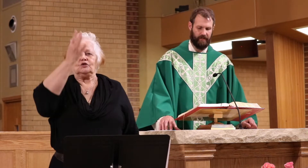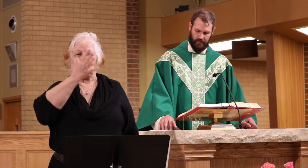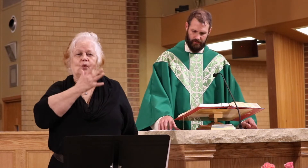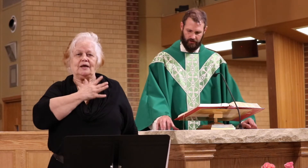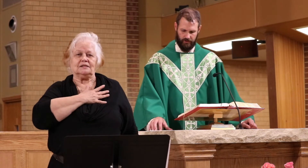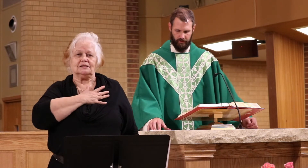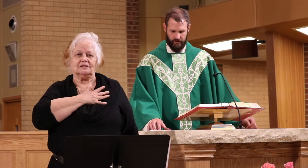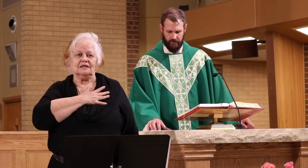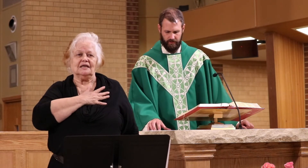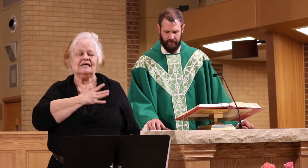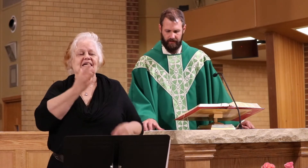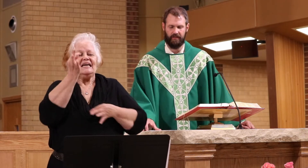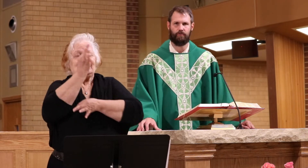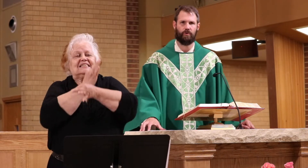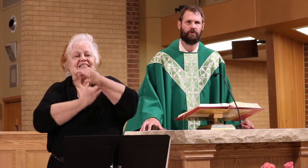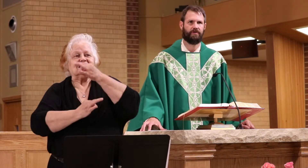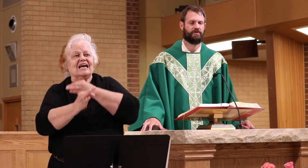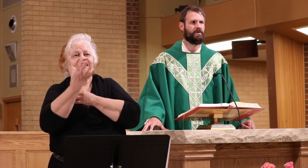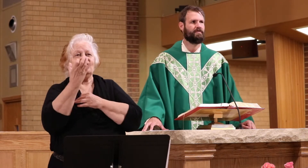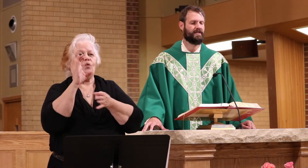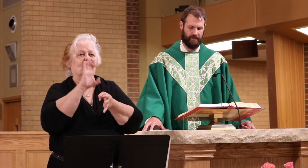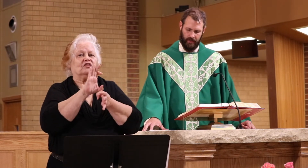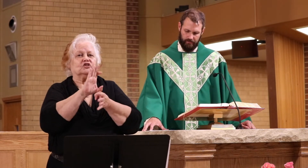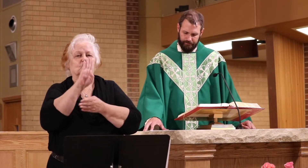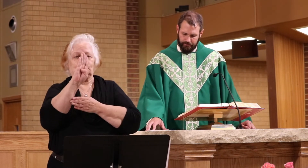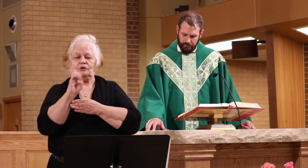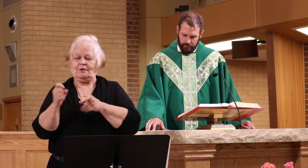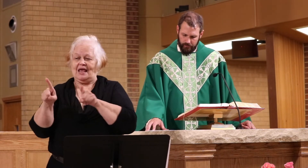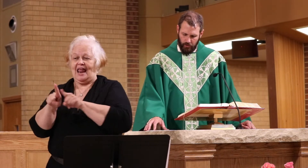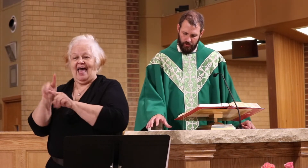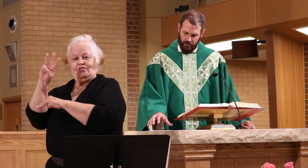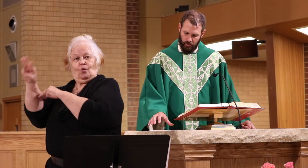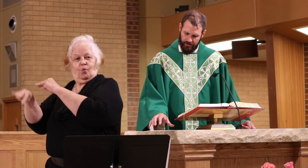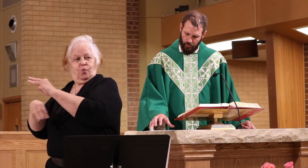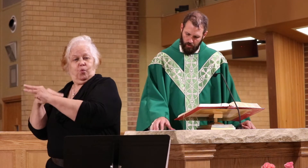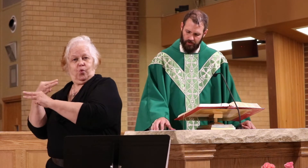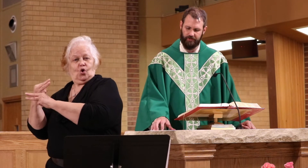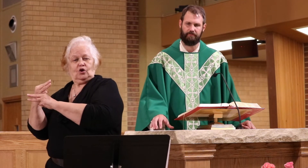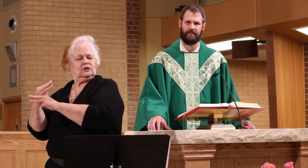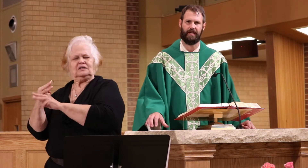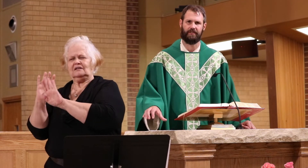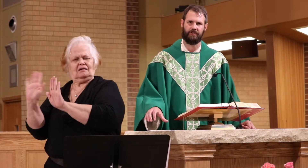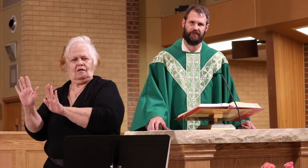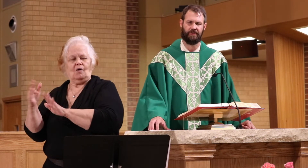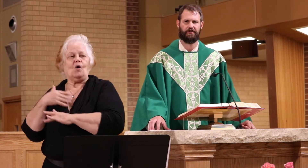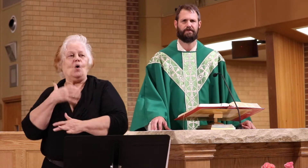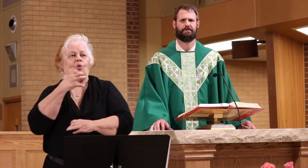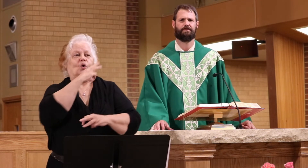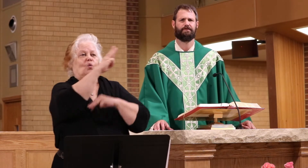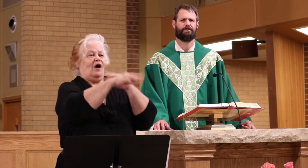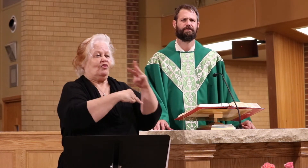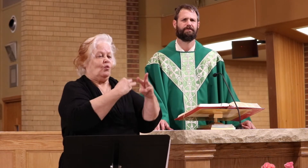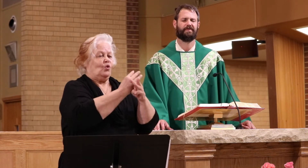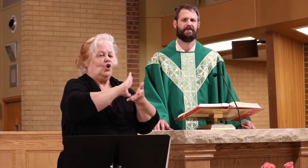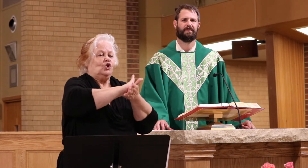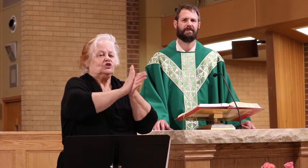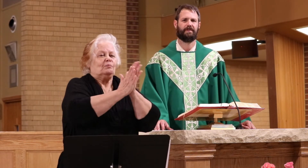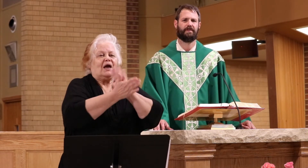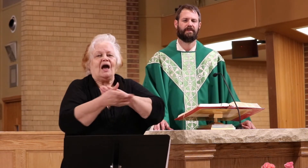Rather than wanting the church to be like the world, as one man said, we should want the world to be like the church.